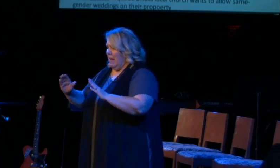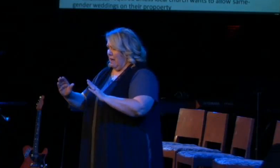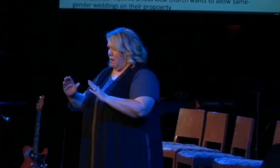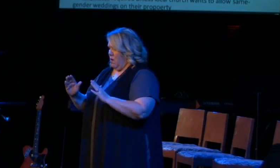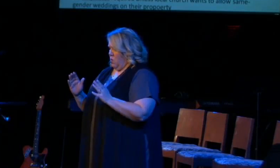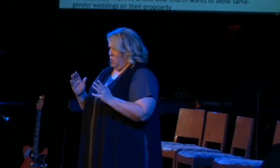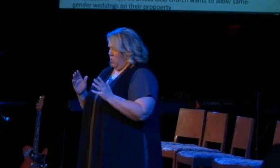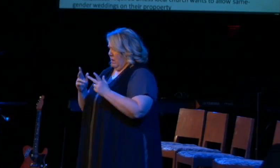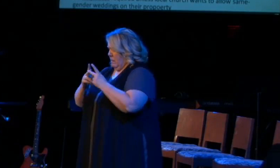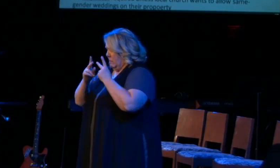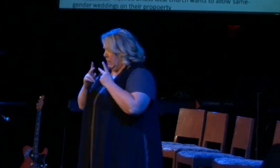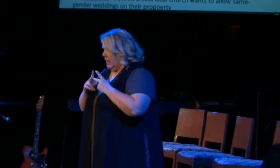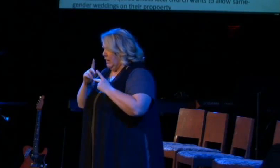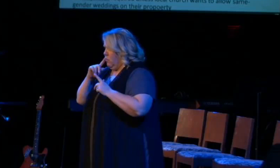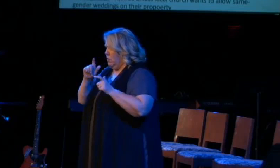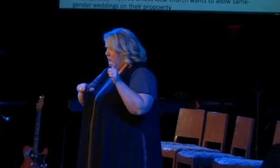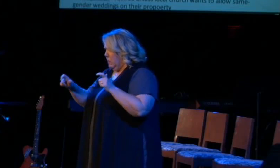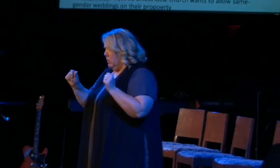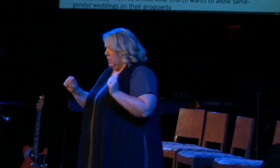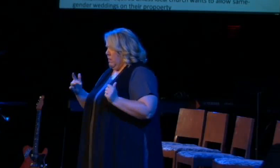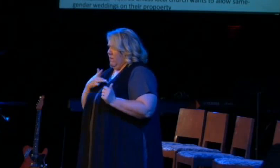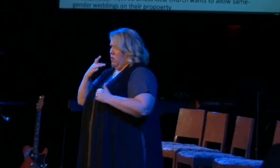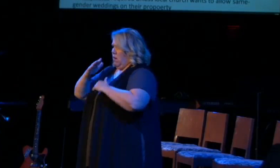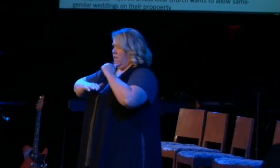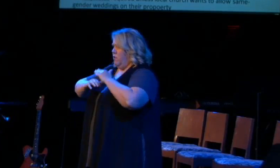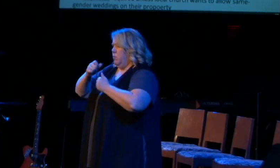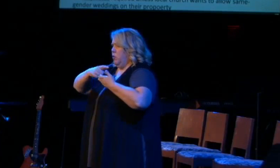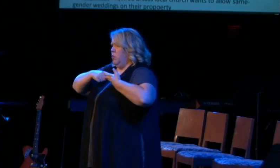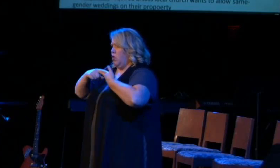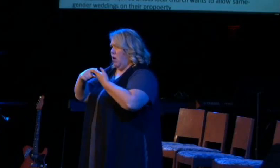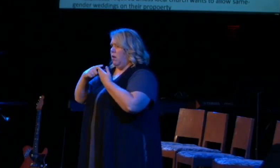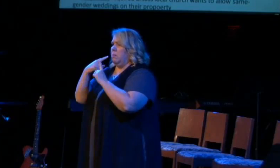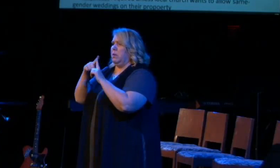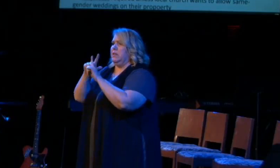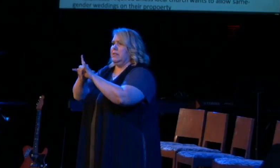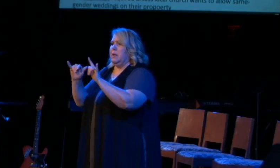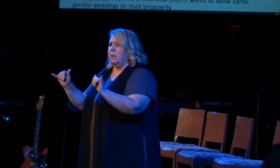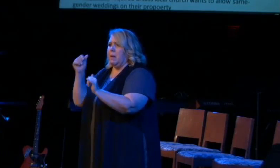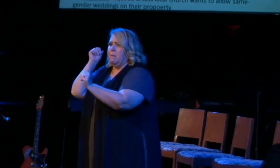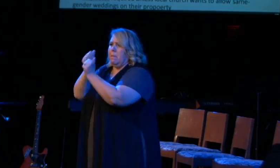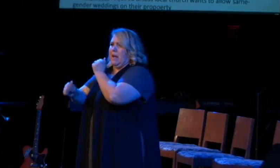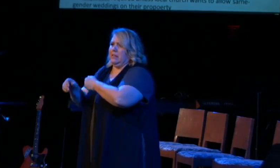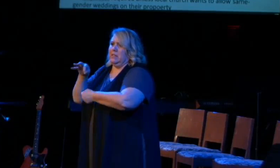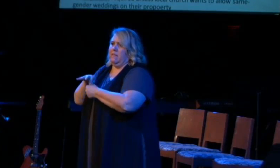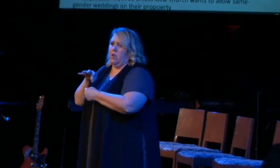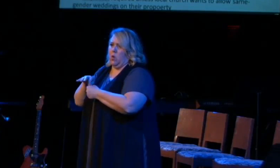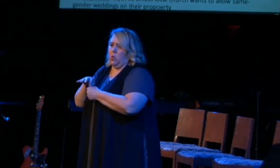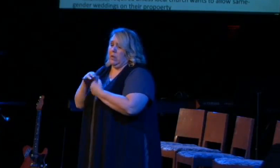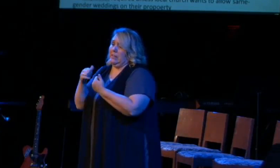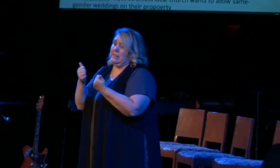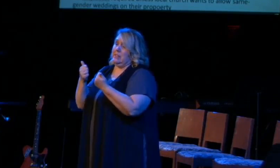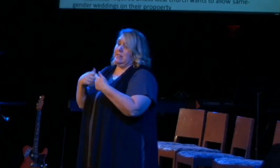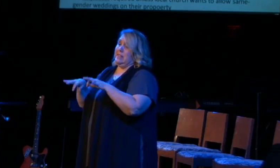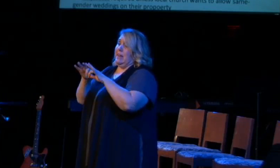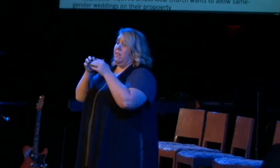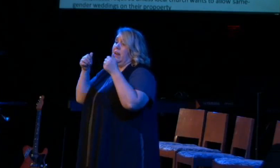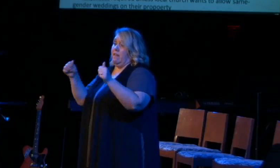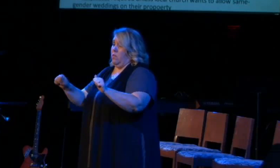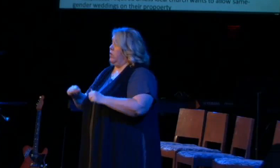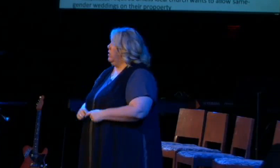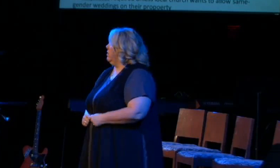and have the ability to pass it at General Conference. It's a significant effort to be able to pass it. We'll be talking about that some other point